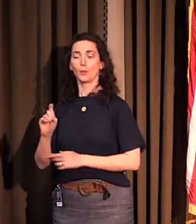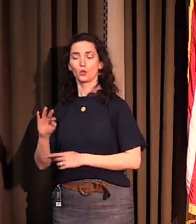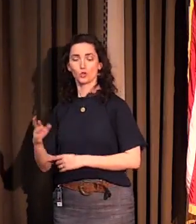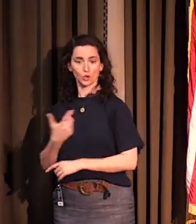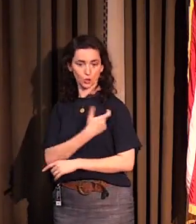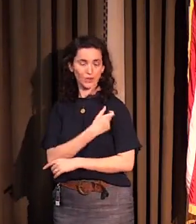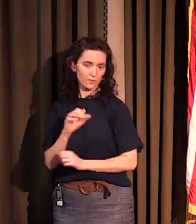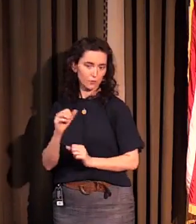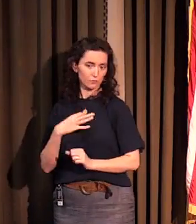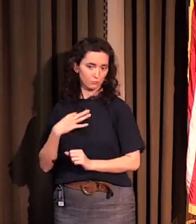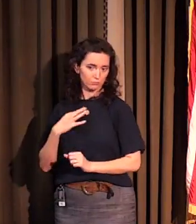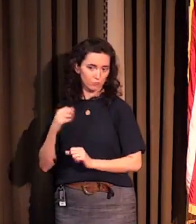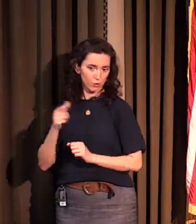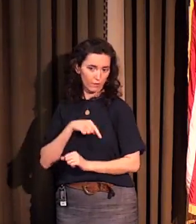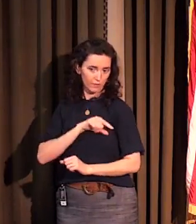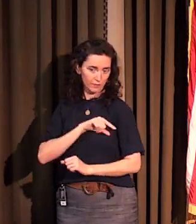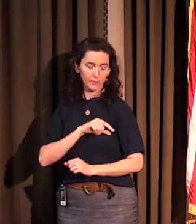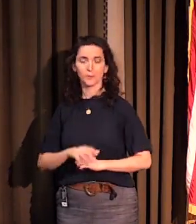get boosted.